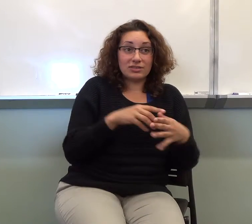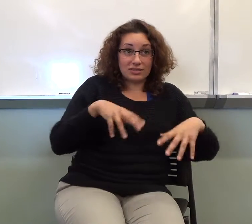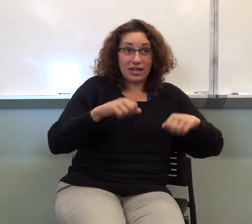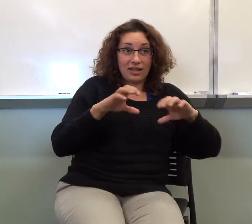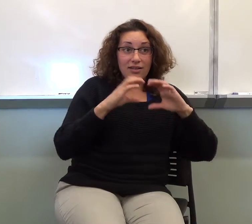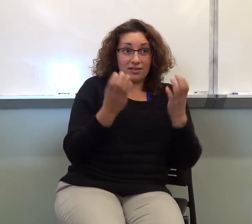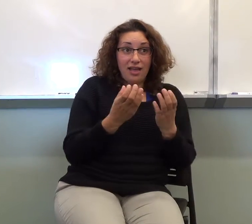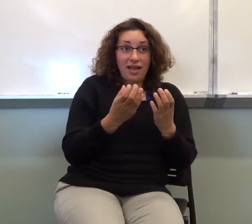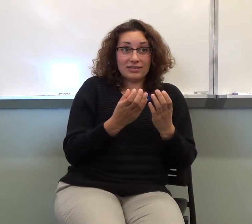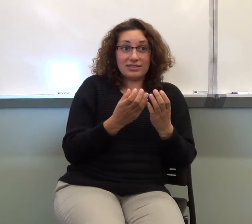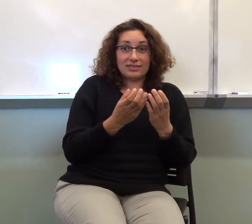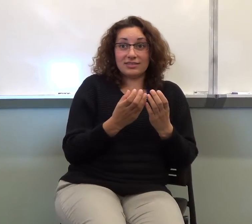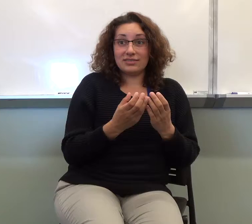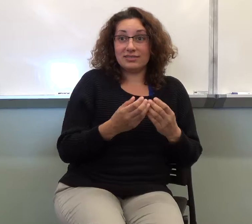flunked. So,